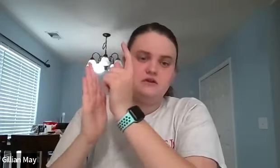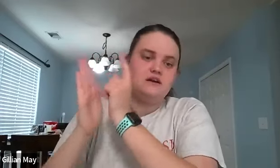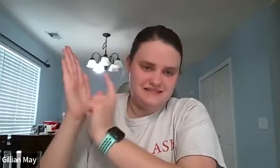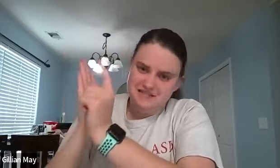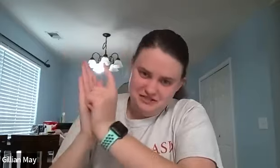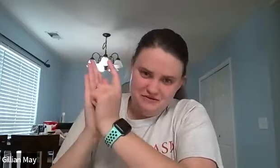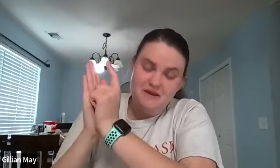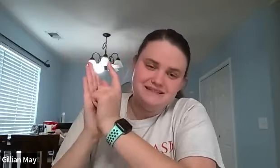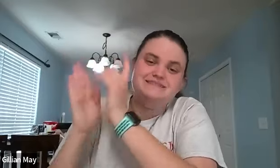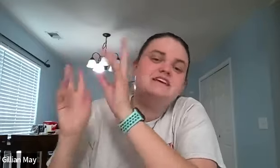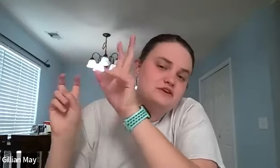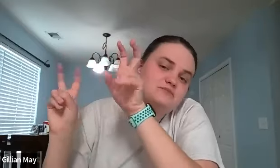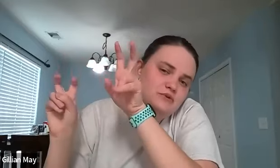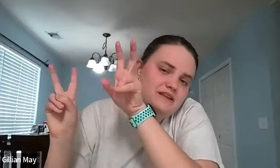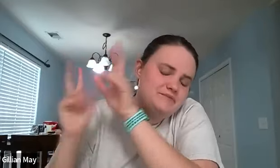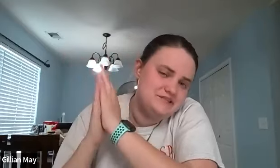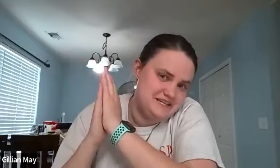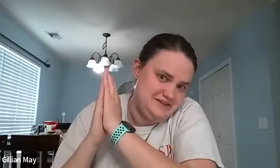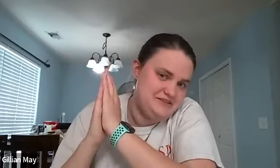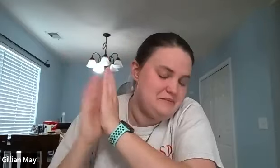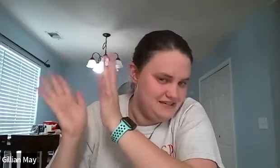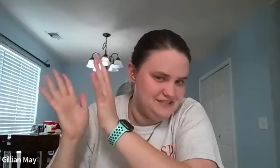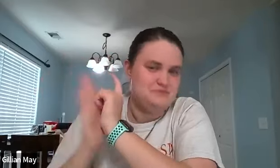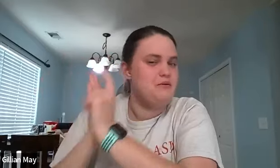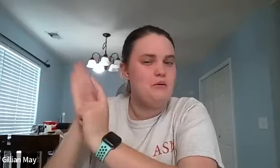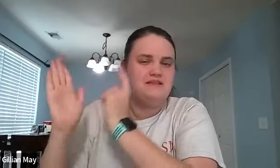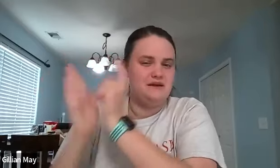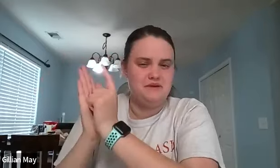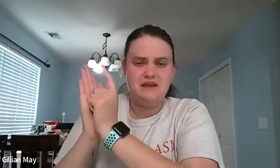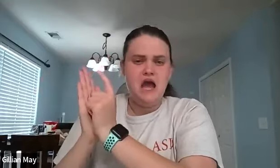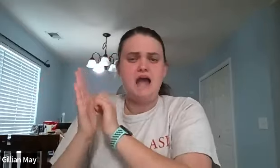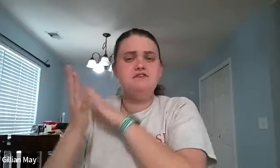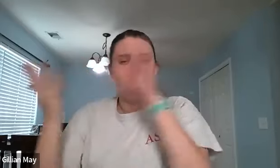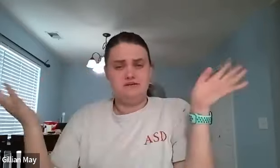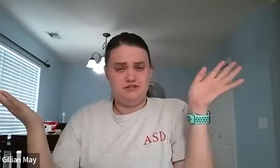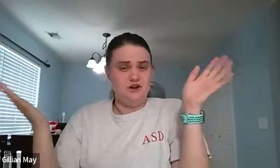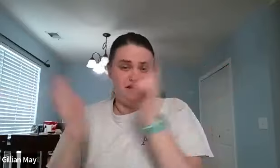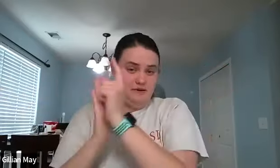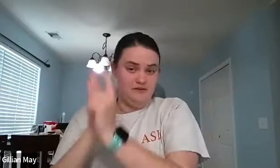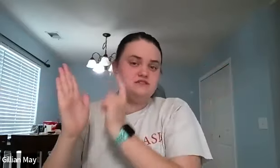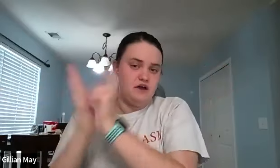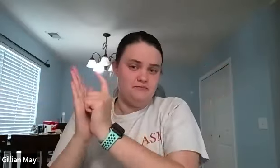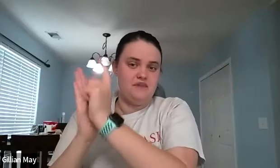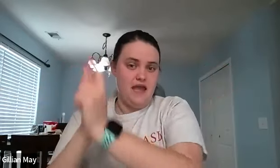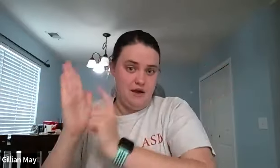not going to teach you. They might, if they're really particular, they might teach you, but it won't be like a big, I have no idea what you're talking about. So